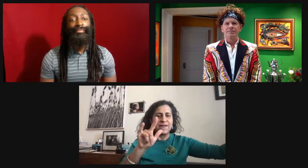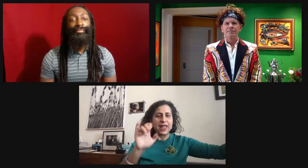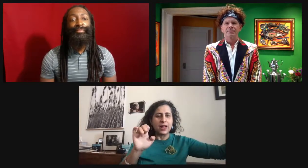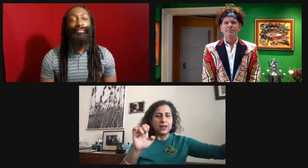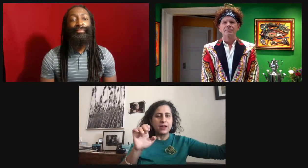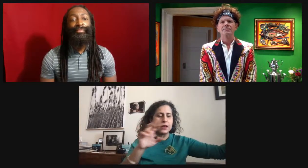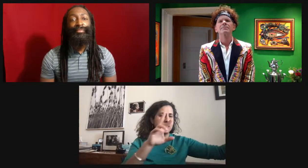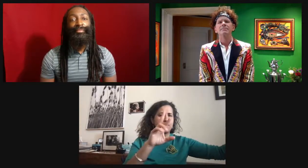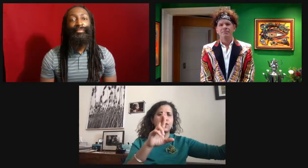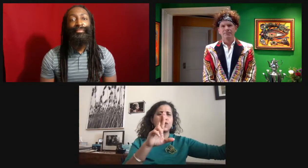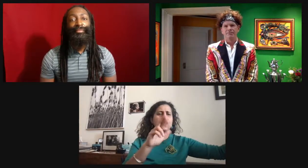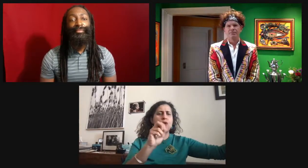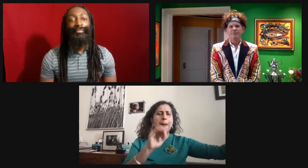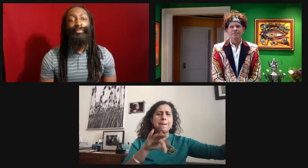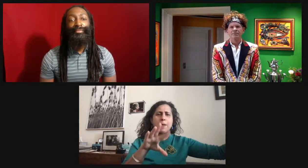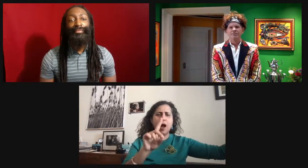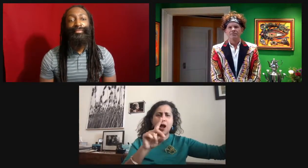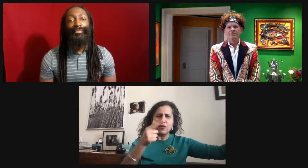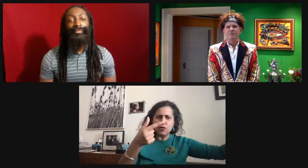it's Granville.